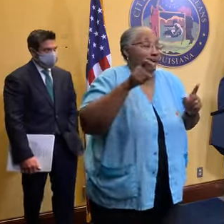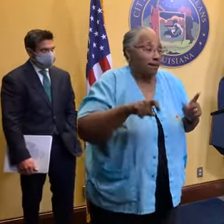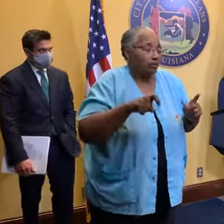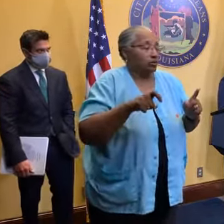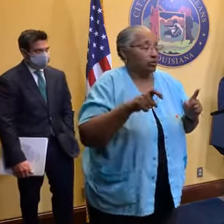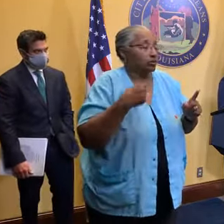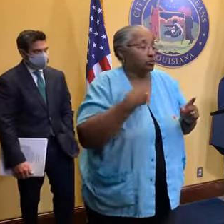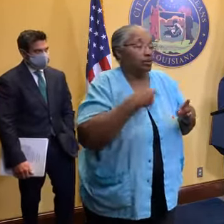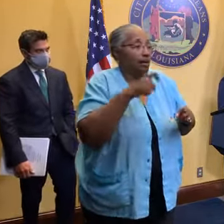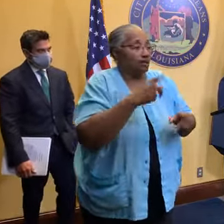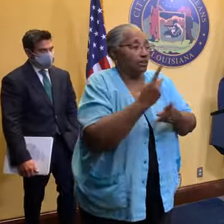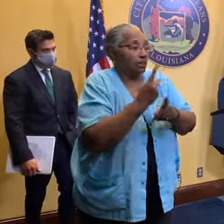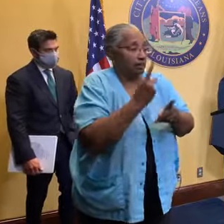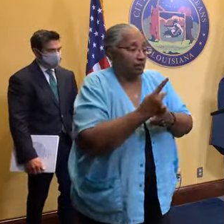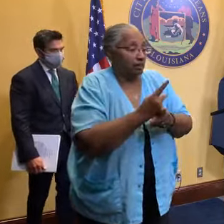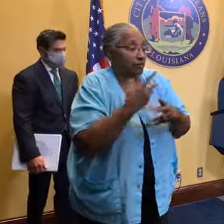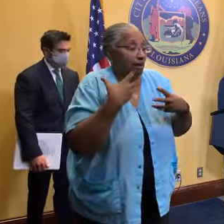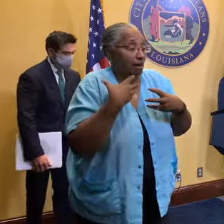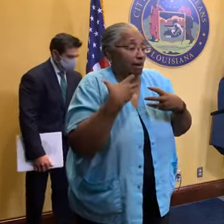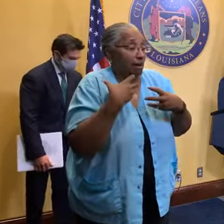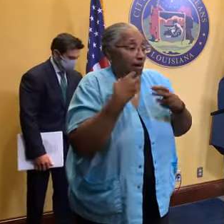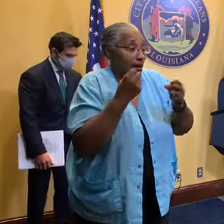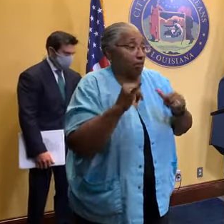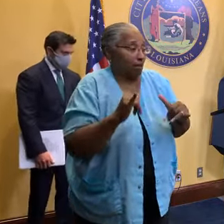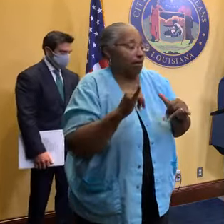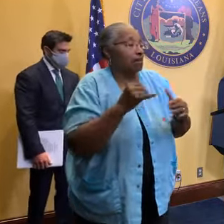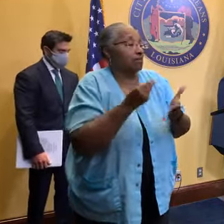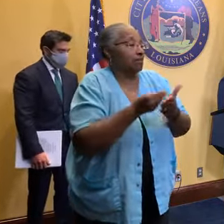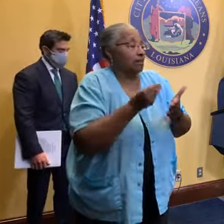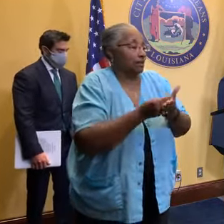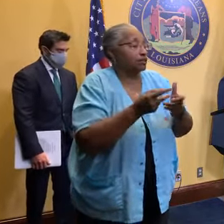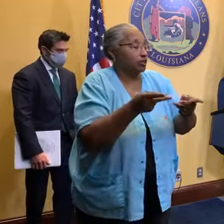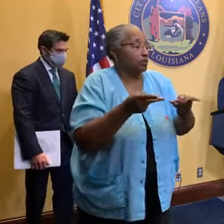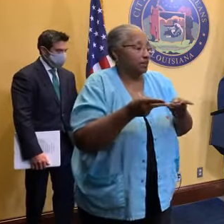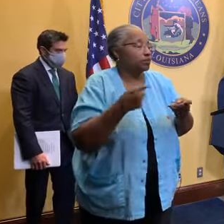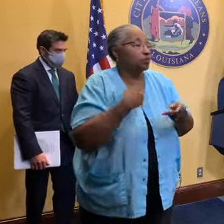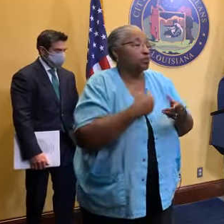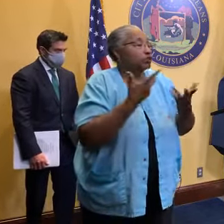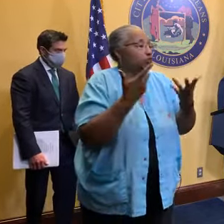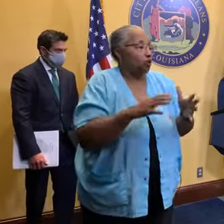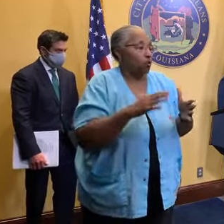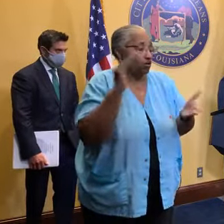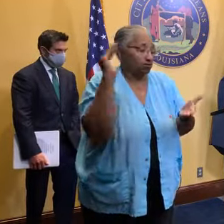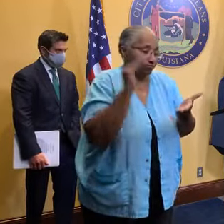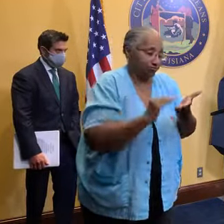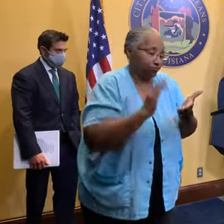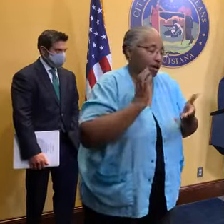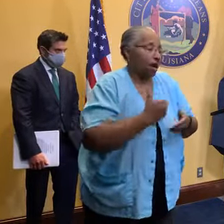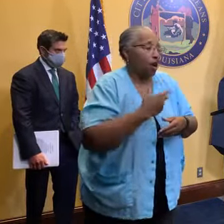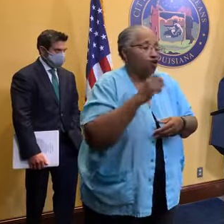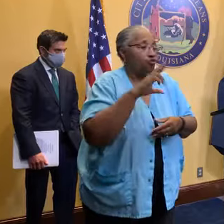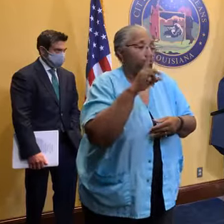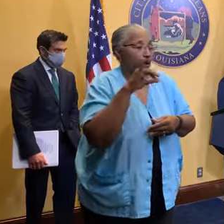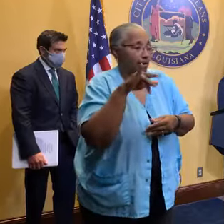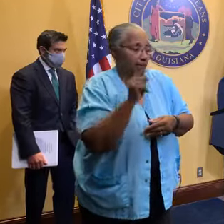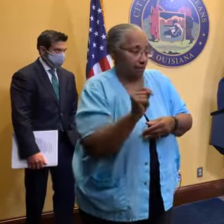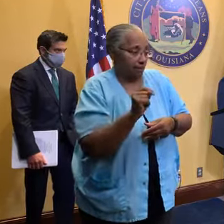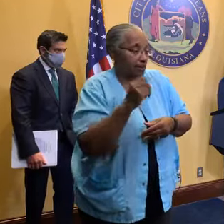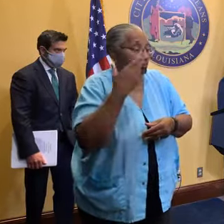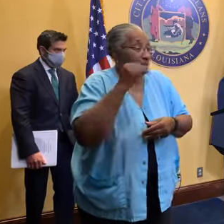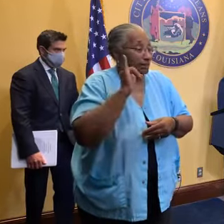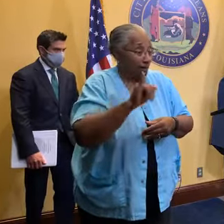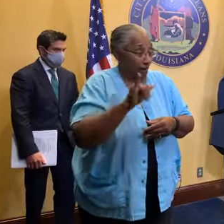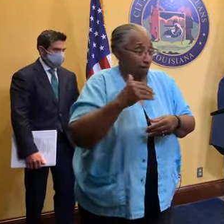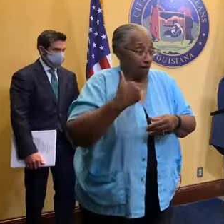to maintain a healthy financial position. We do not want to be downgraded at all. And that will have an even